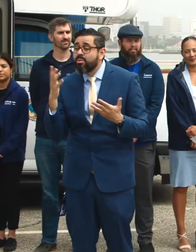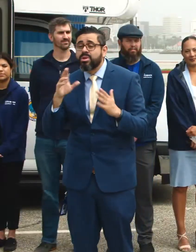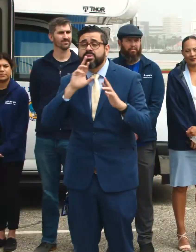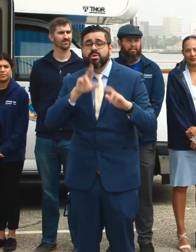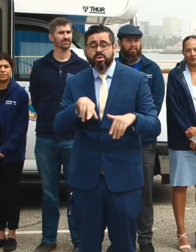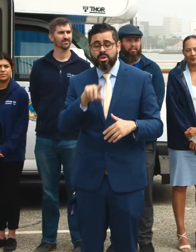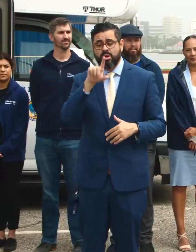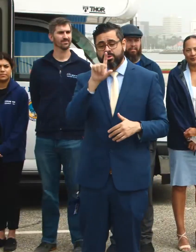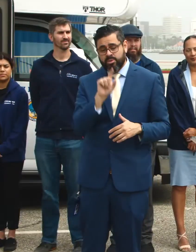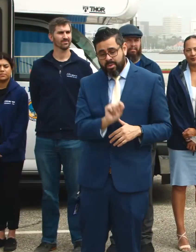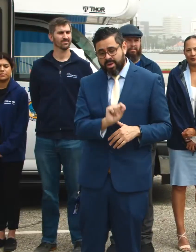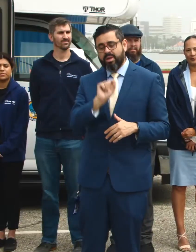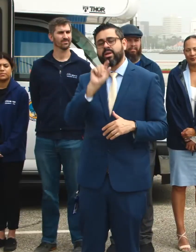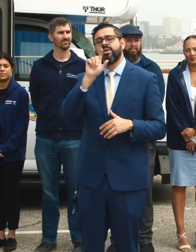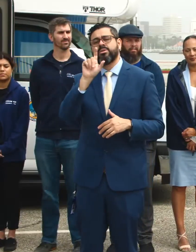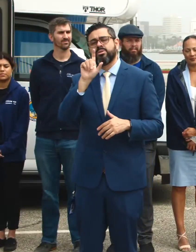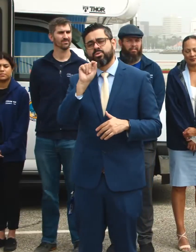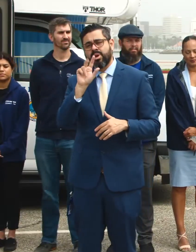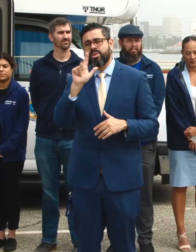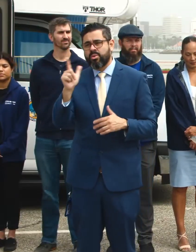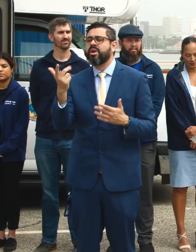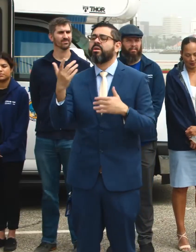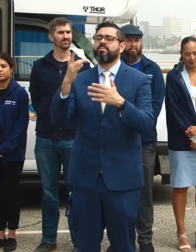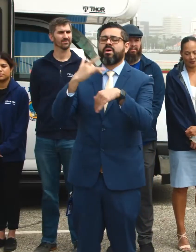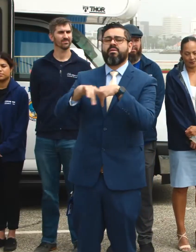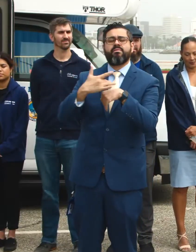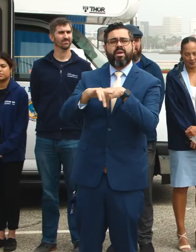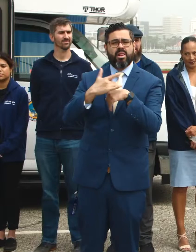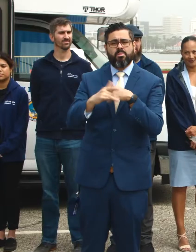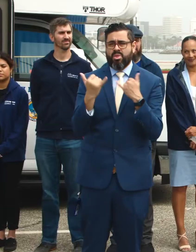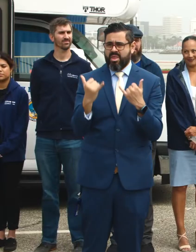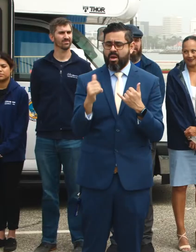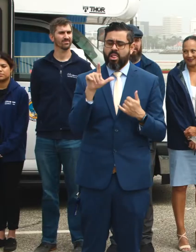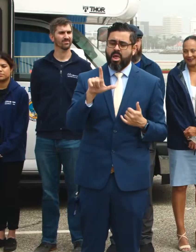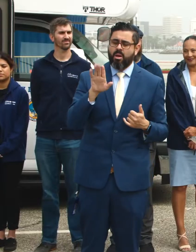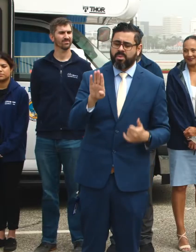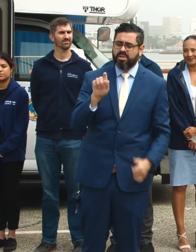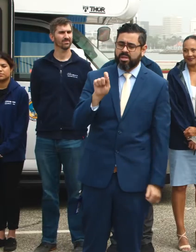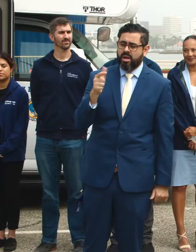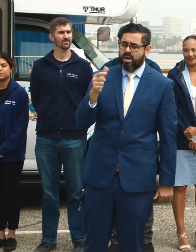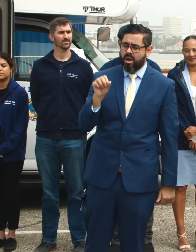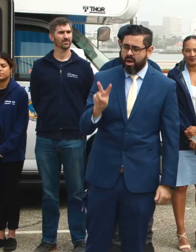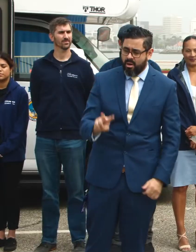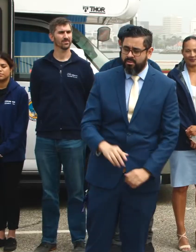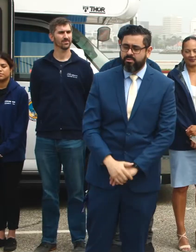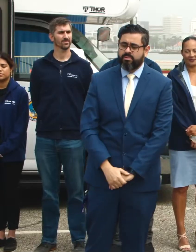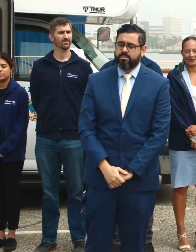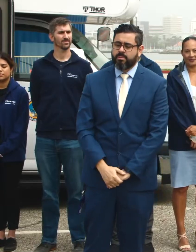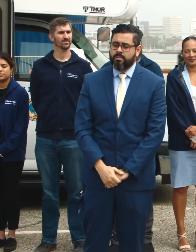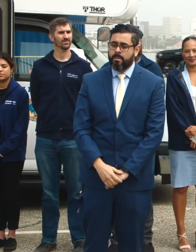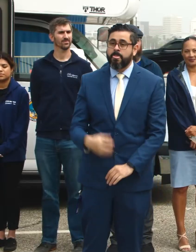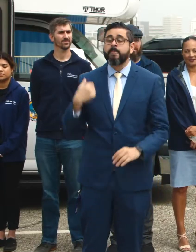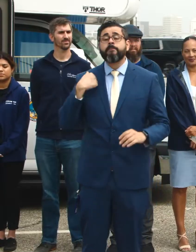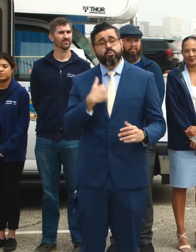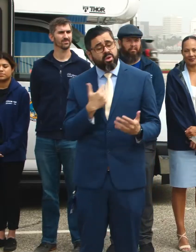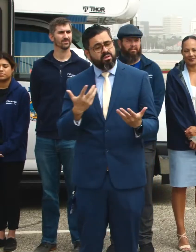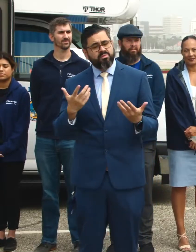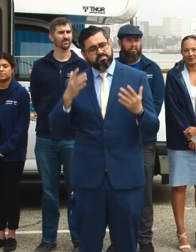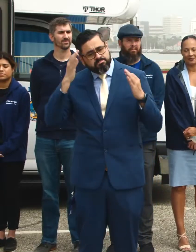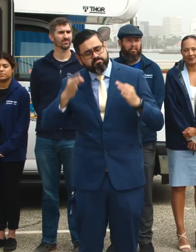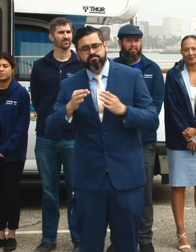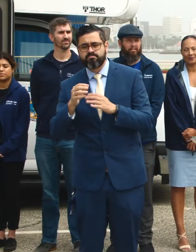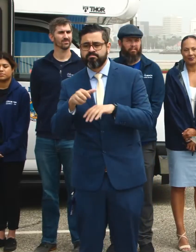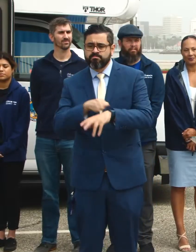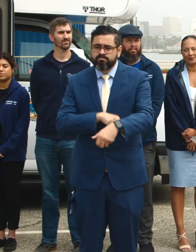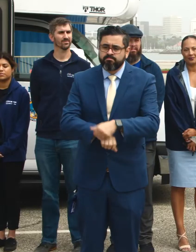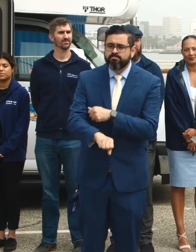full 2023 report is publicly available right now at longbeach.gov. We've stepped up a lot